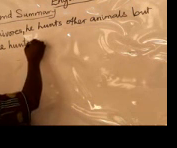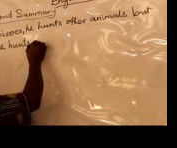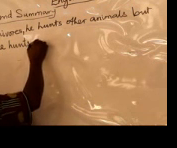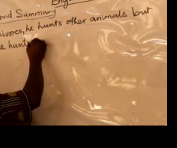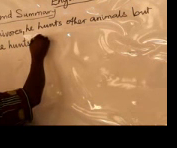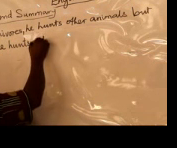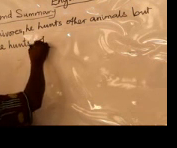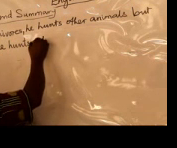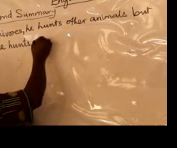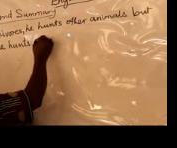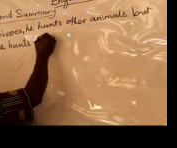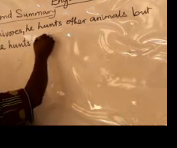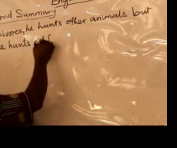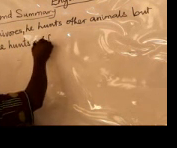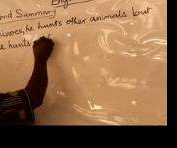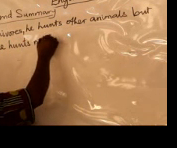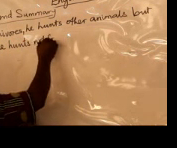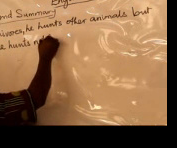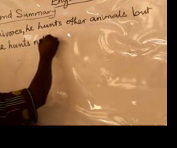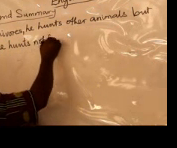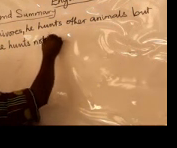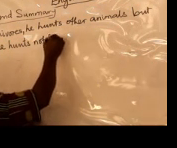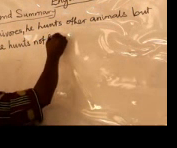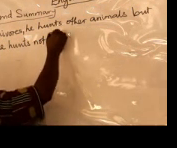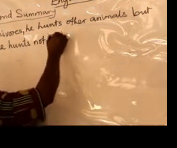not for himself,